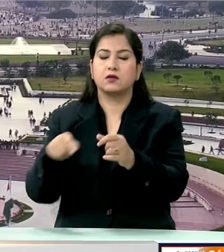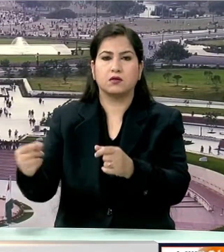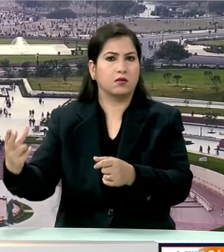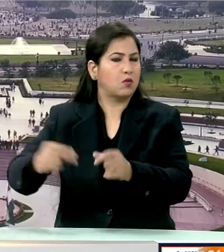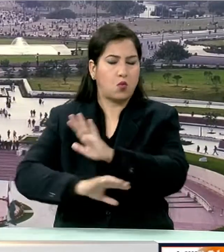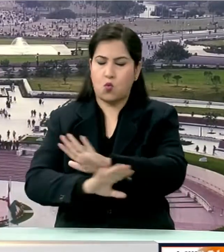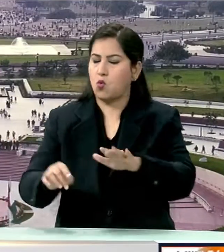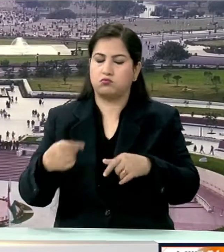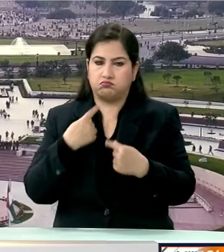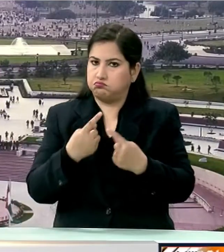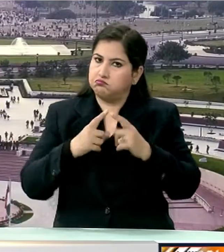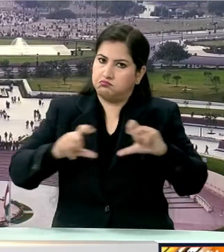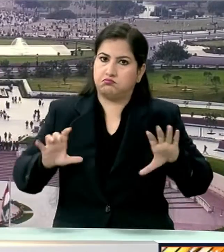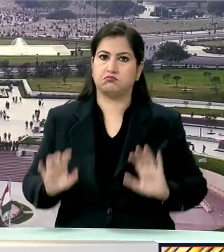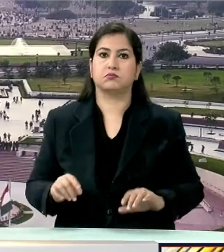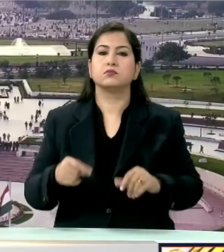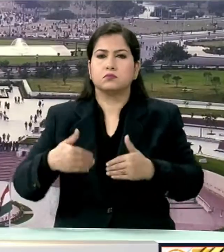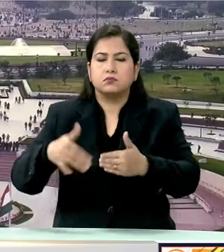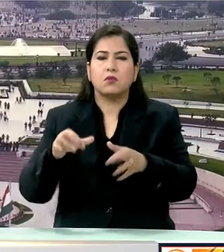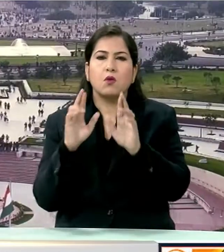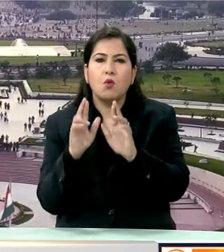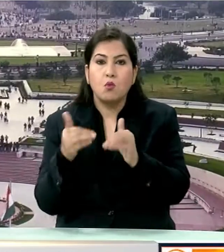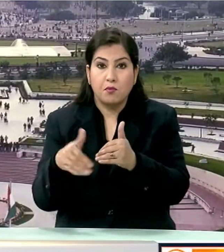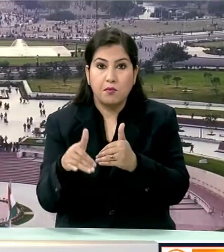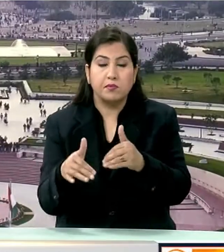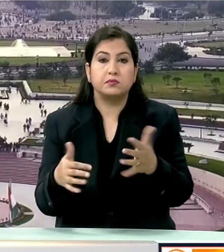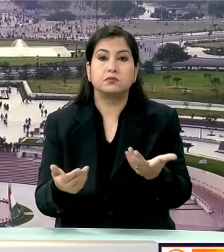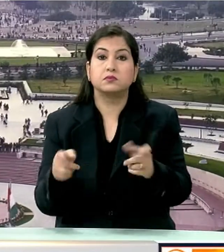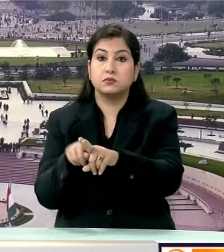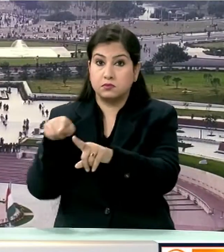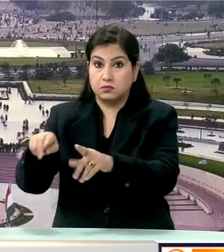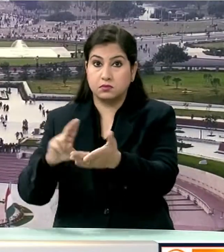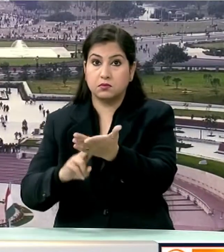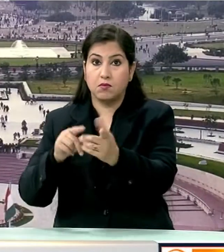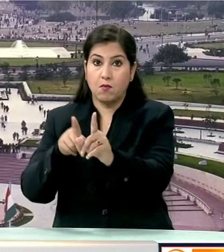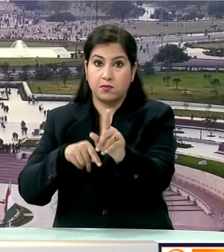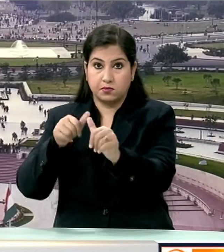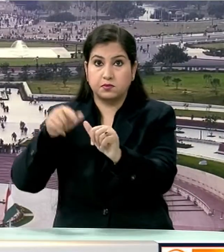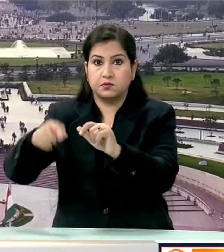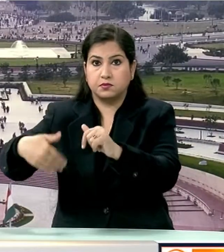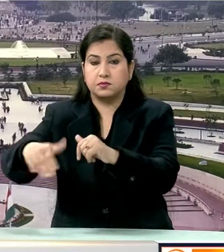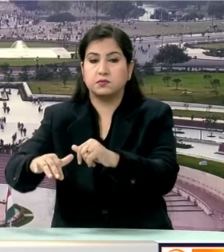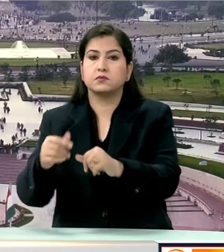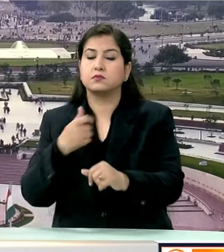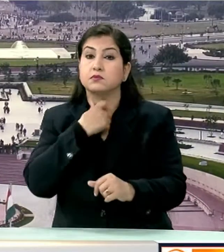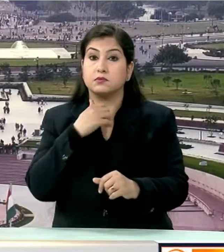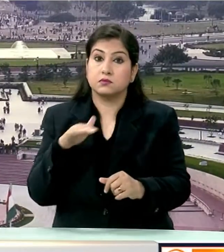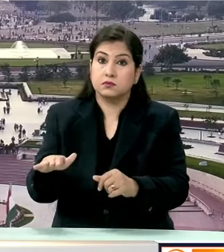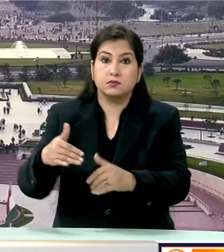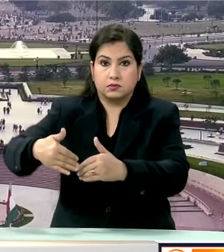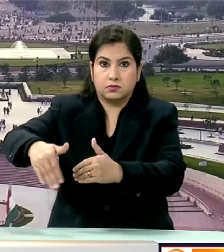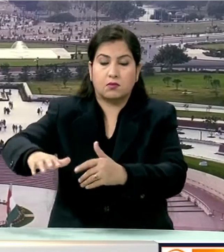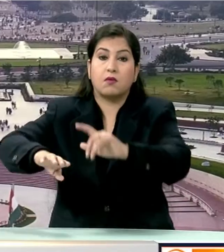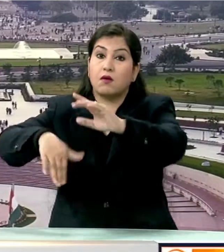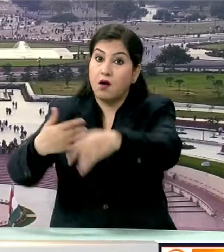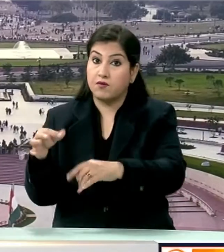any wrongdoing. The results are also expected to pave the way for Netanyahu to make good on the pledge to annex,